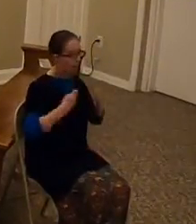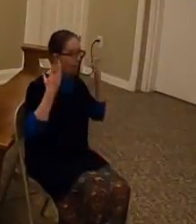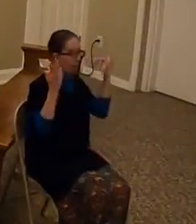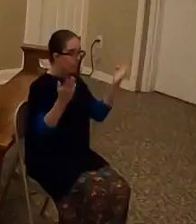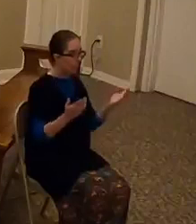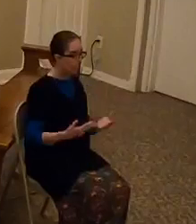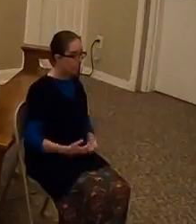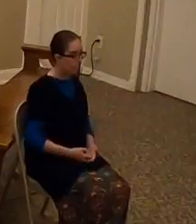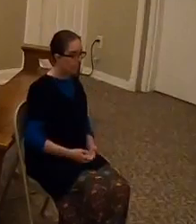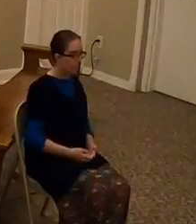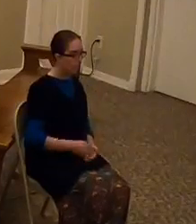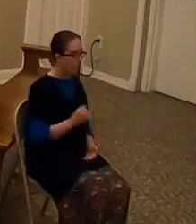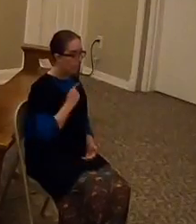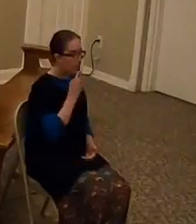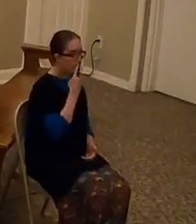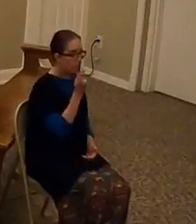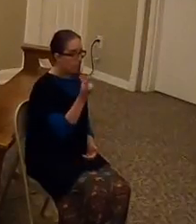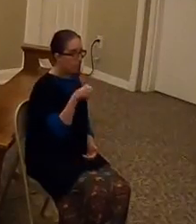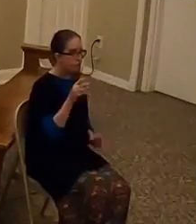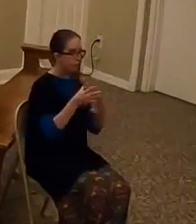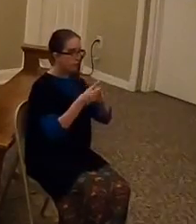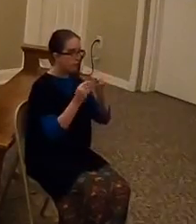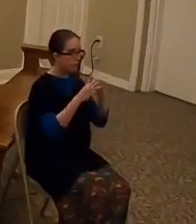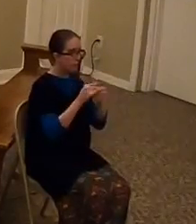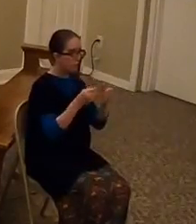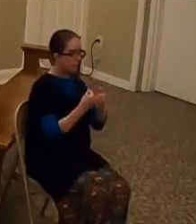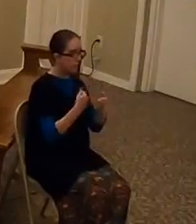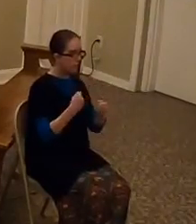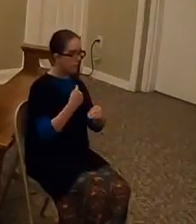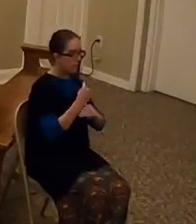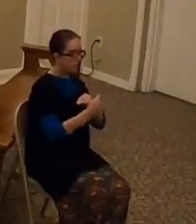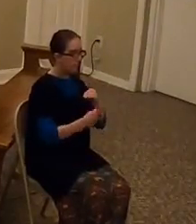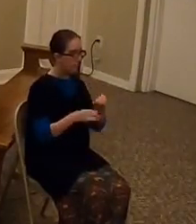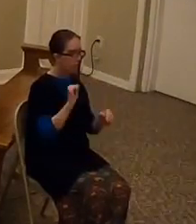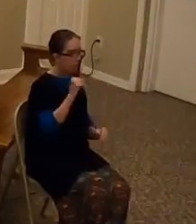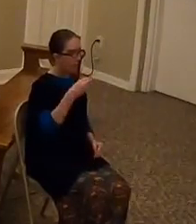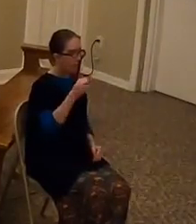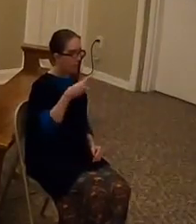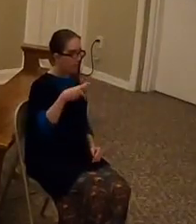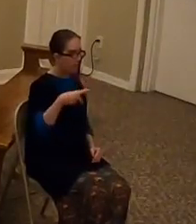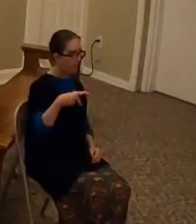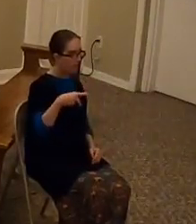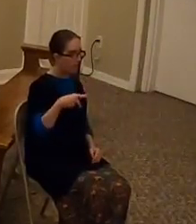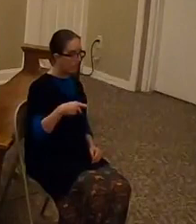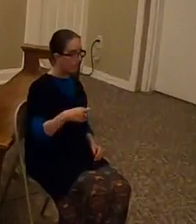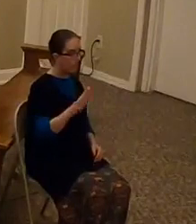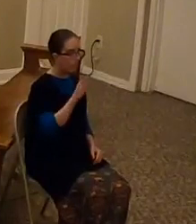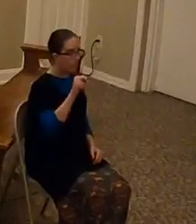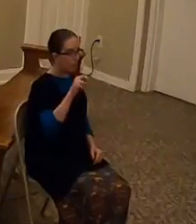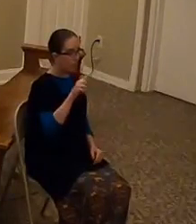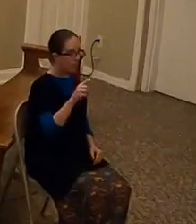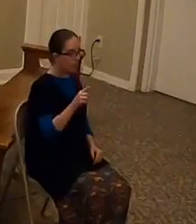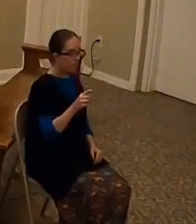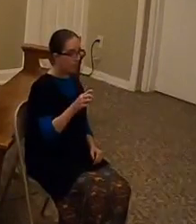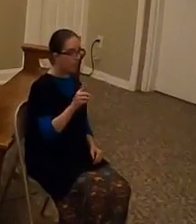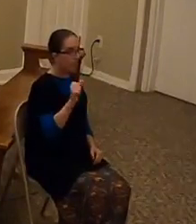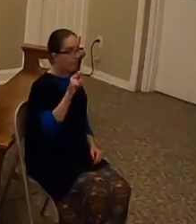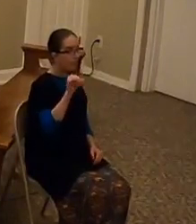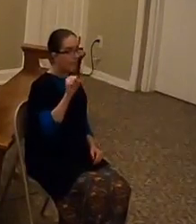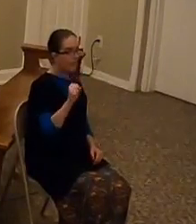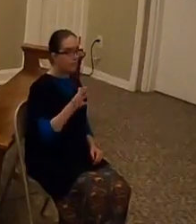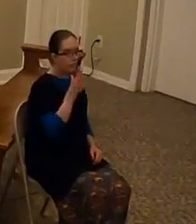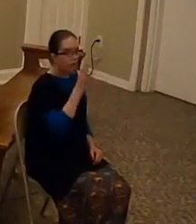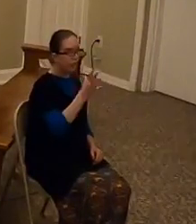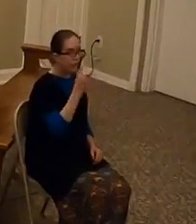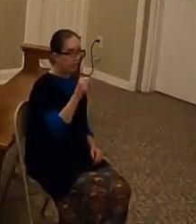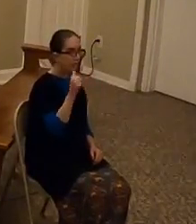Hallelujah. I told you the story before about IHOP and Brad Davis's grandma and